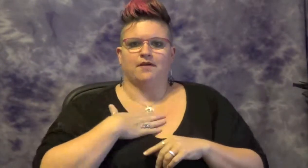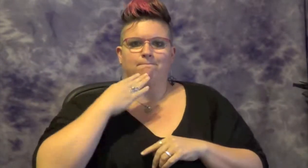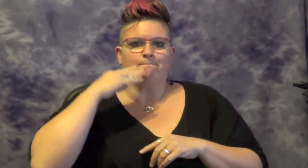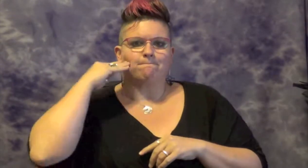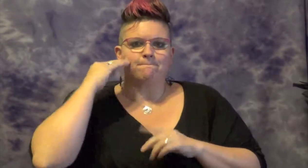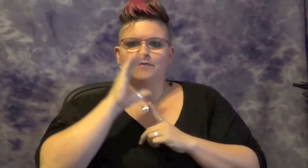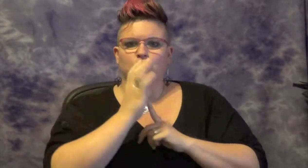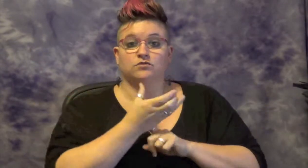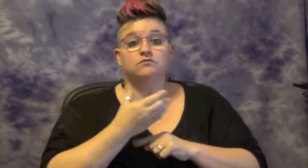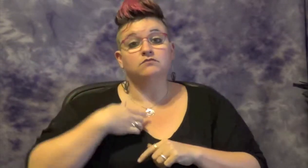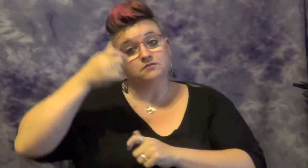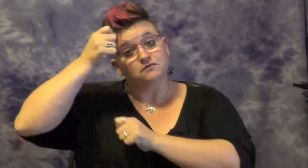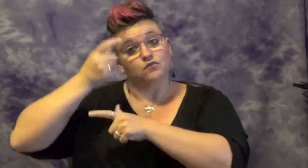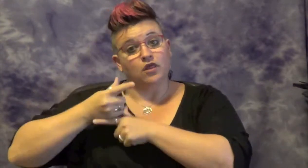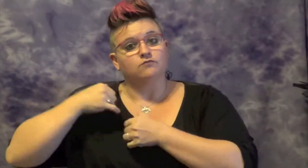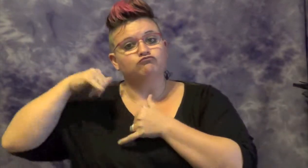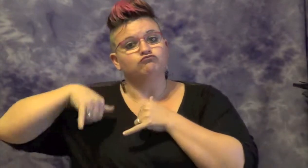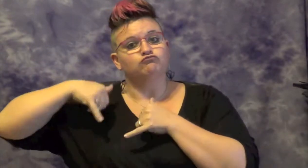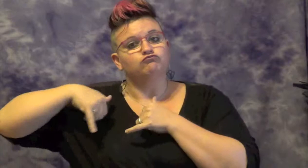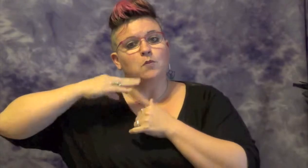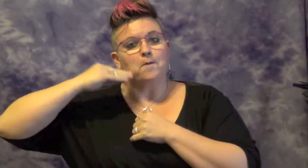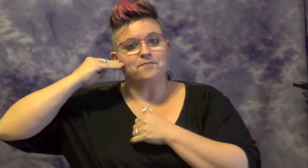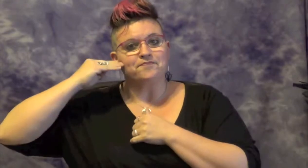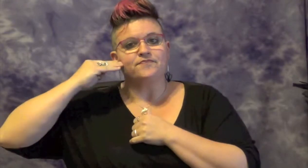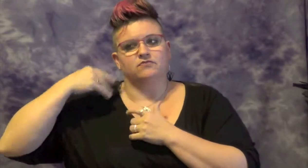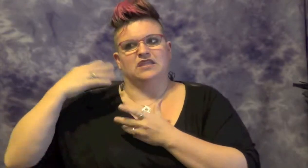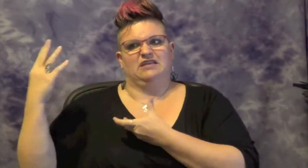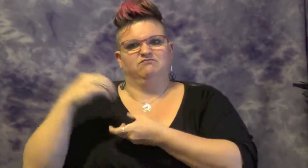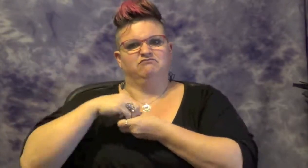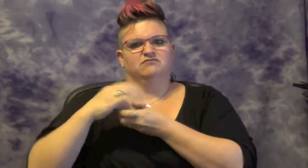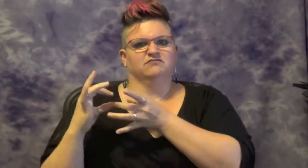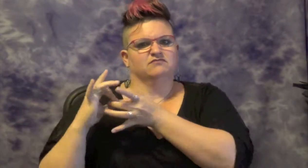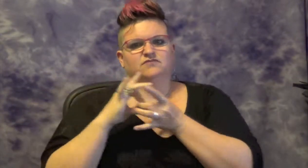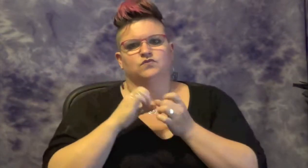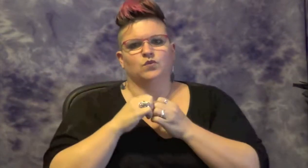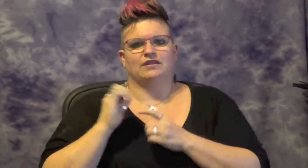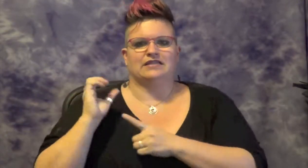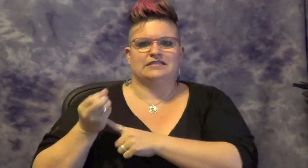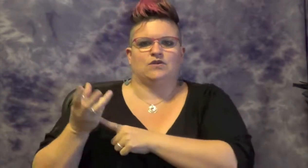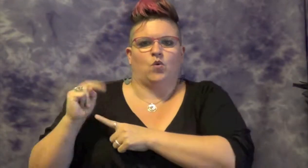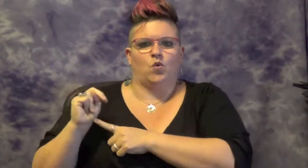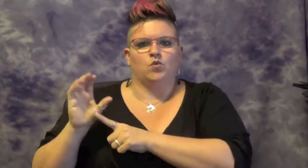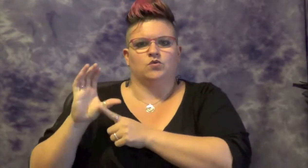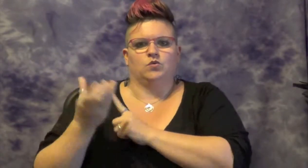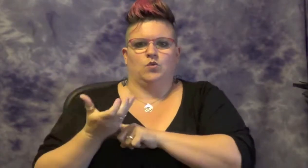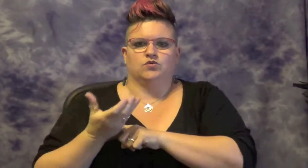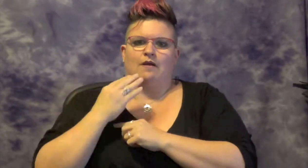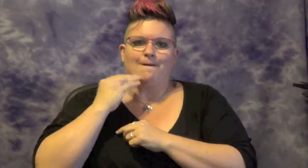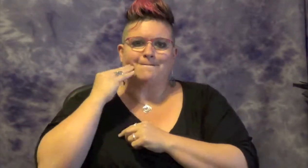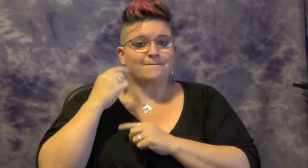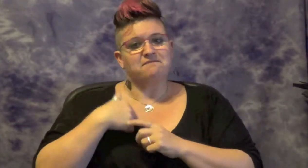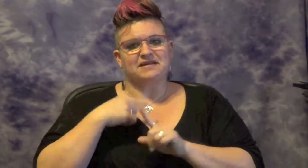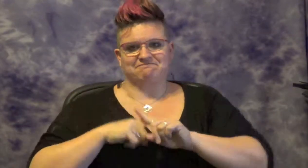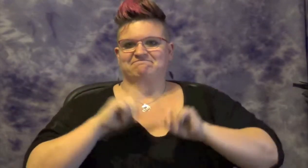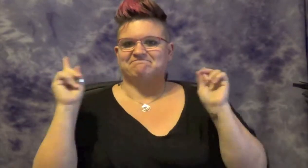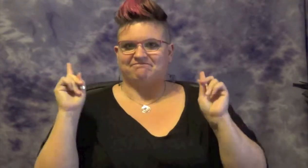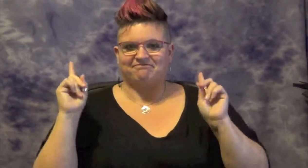my own culture at my own home. Now my brother, he stayed in our home a lot, and he developed his own set